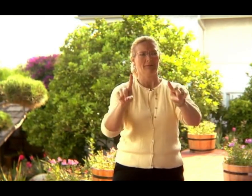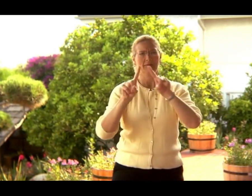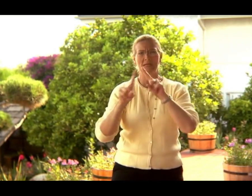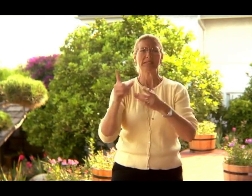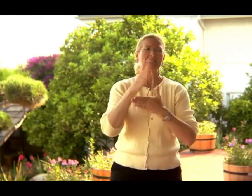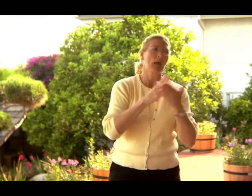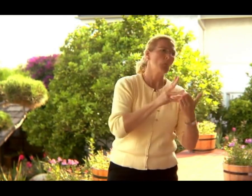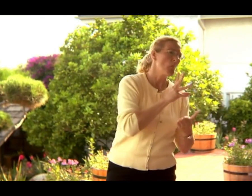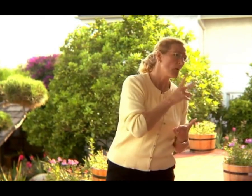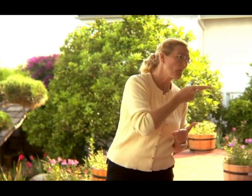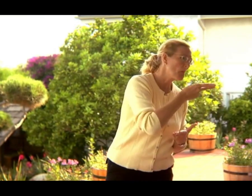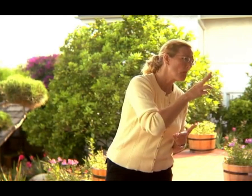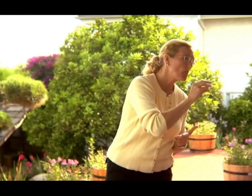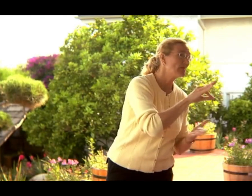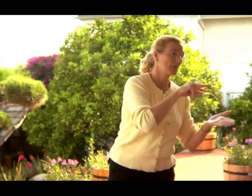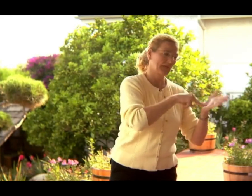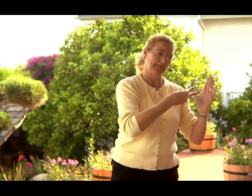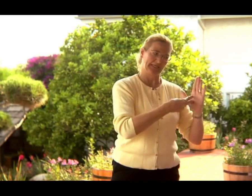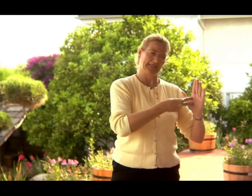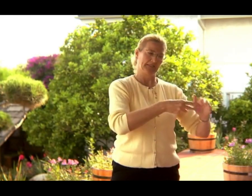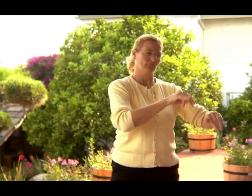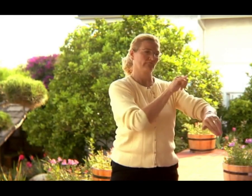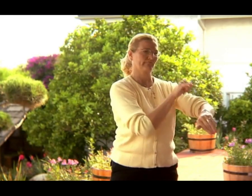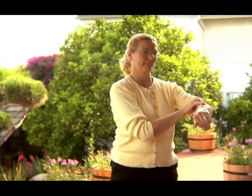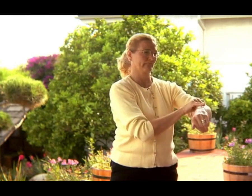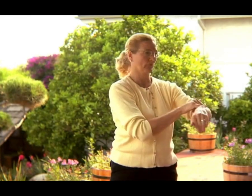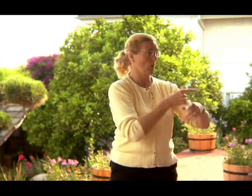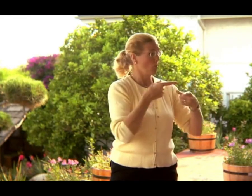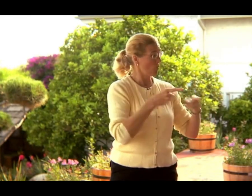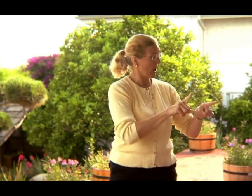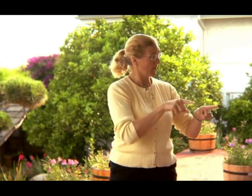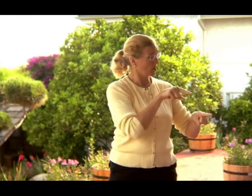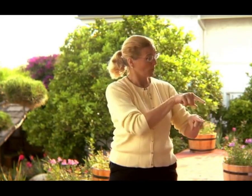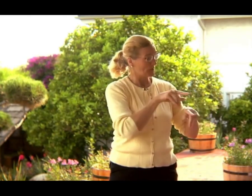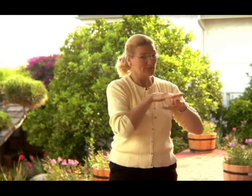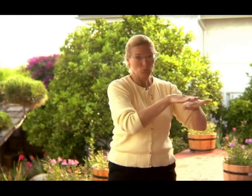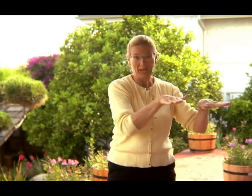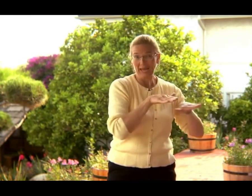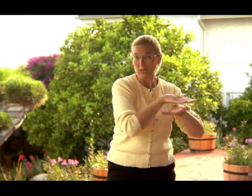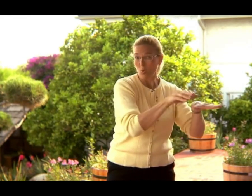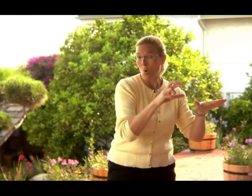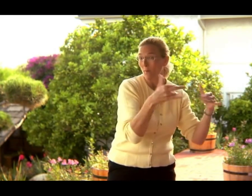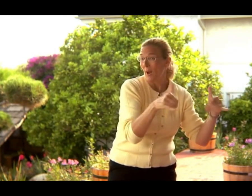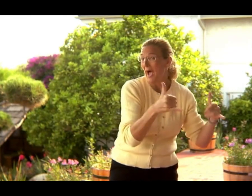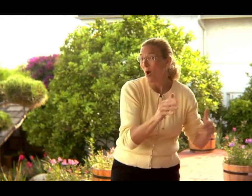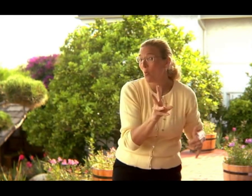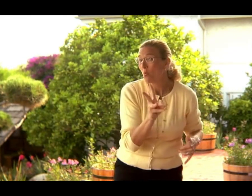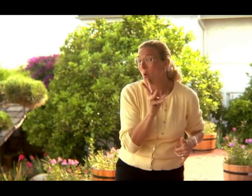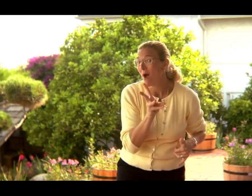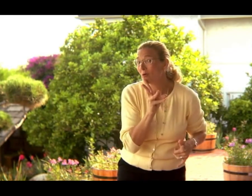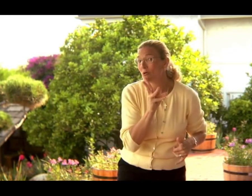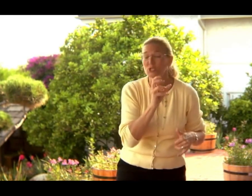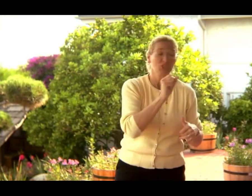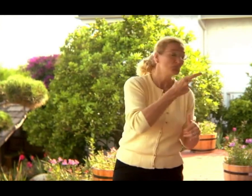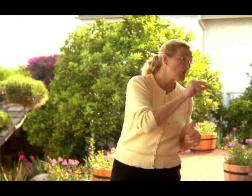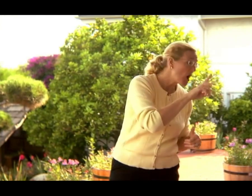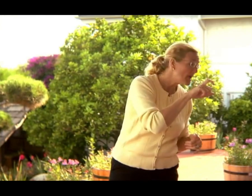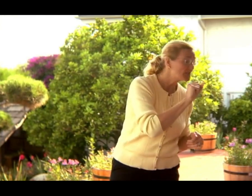There are many varieties. Some are waterproof. That means they will stay on while you are swimming or engaging in other water